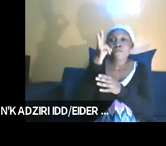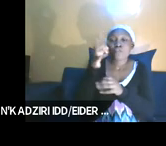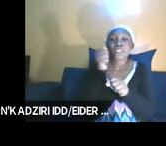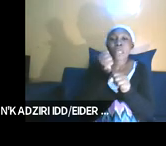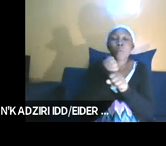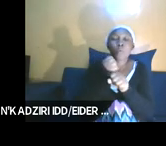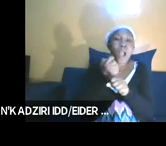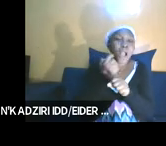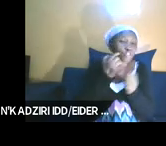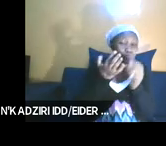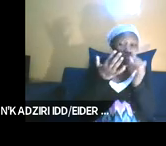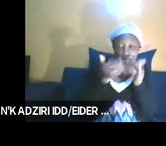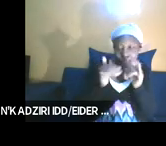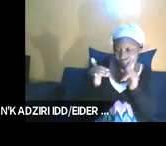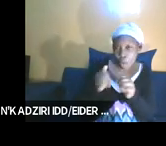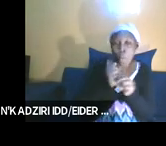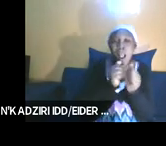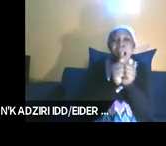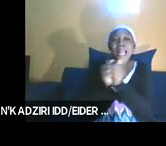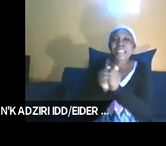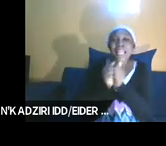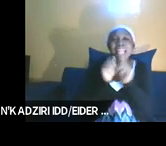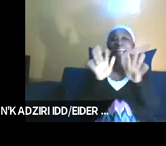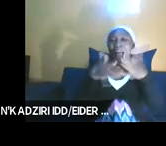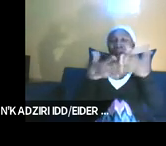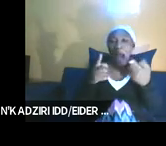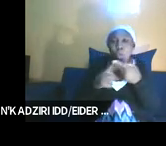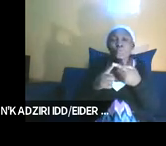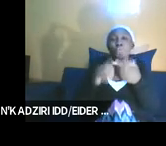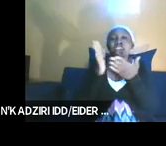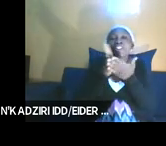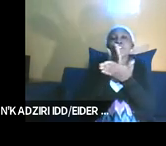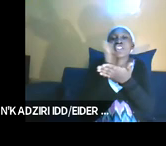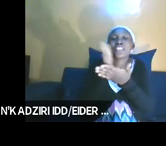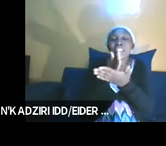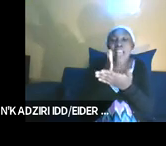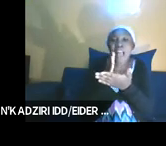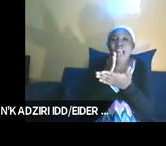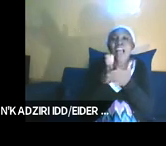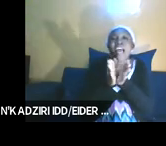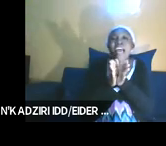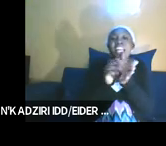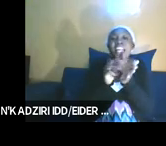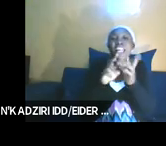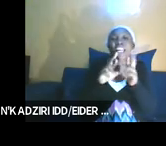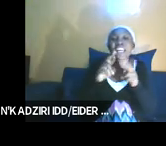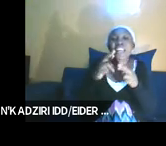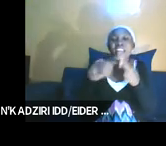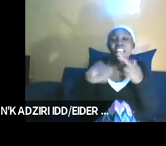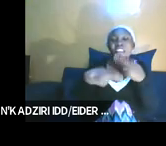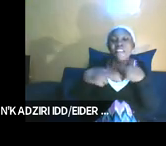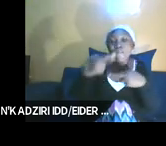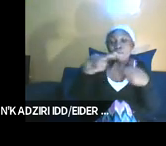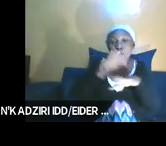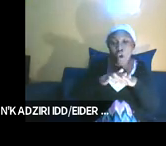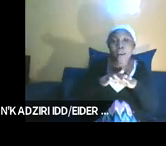work together on how to actually publicly share these reviews on preprints using available tools. So we